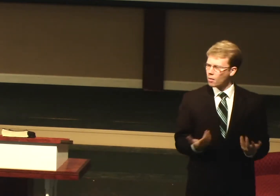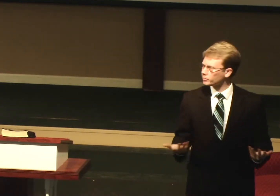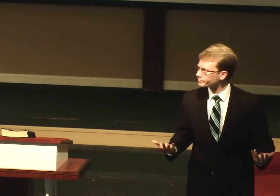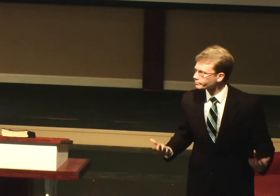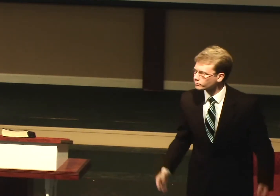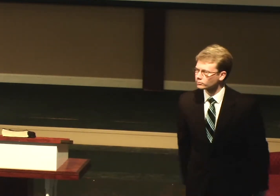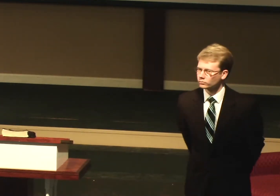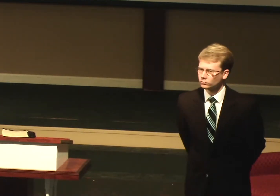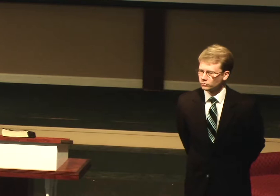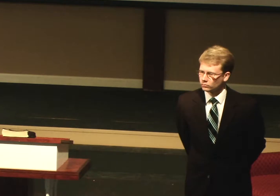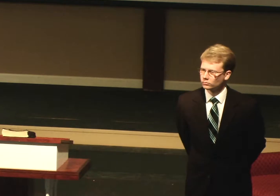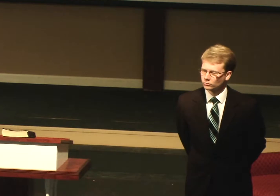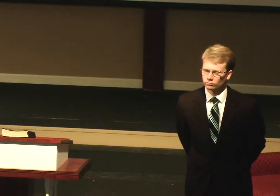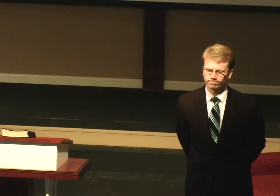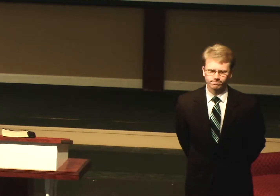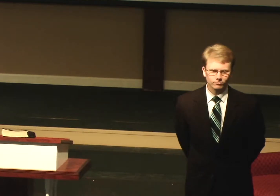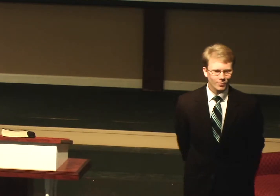start a church, but they won't come.